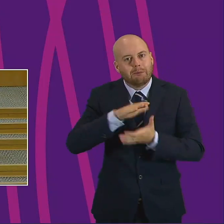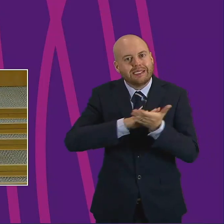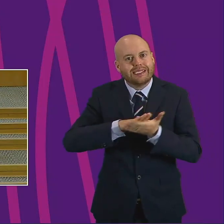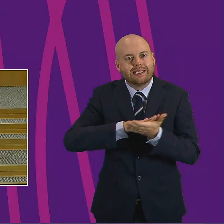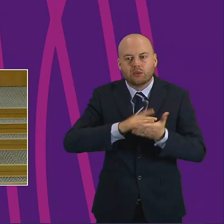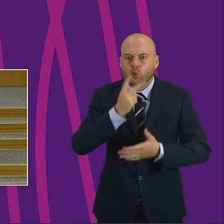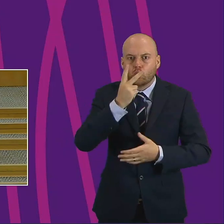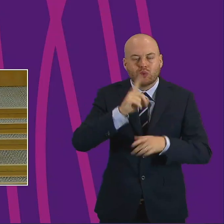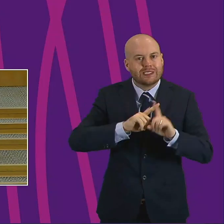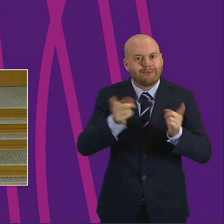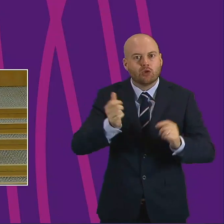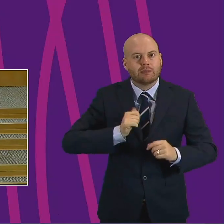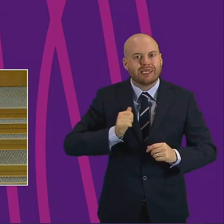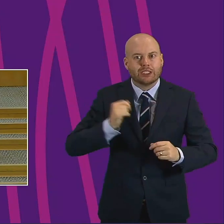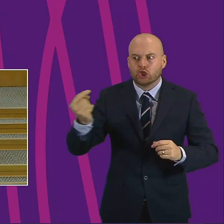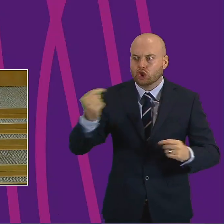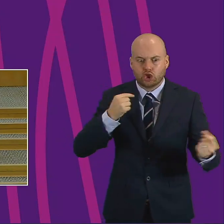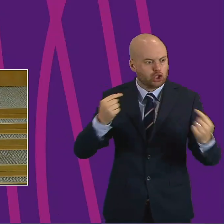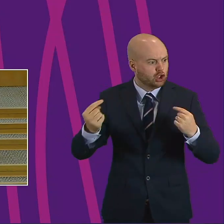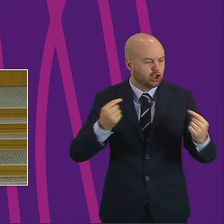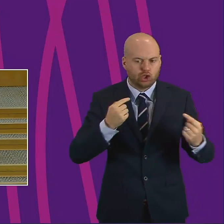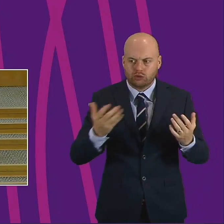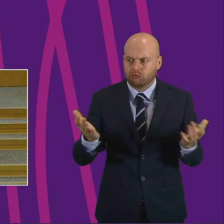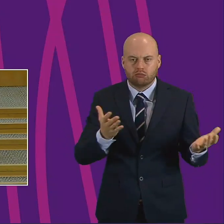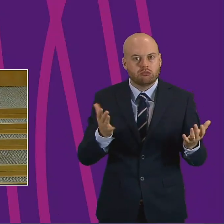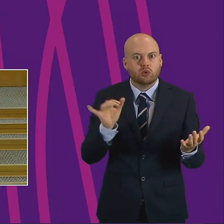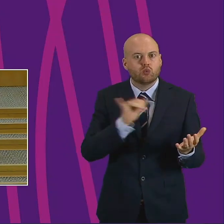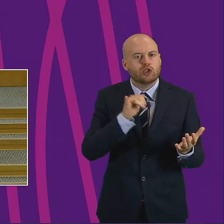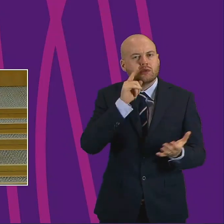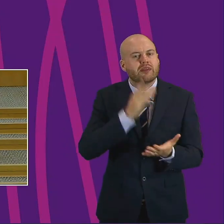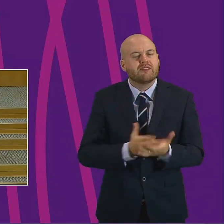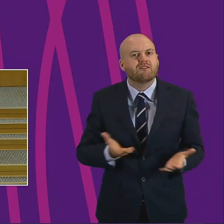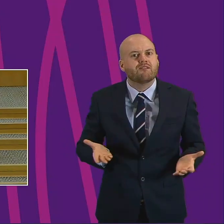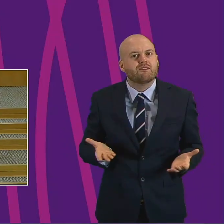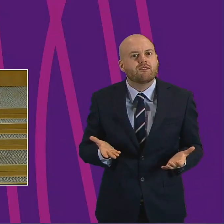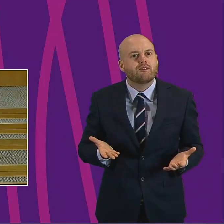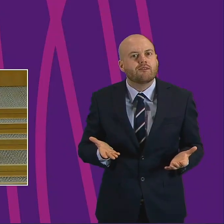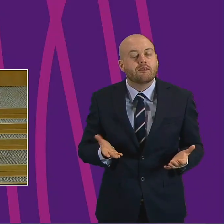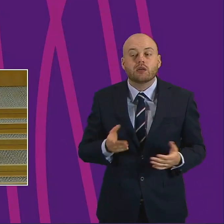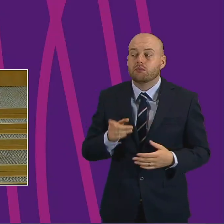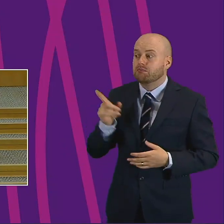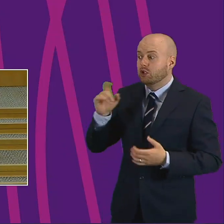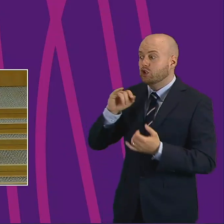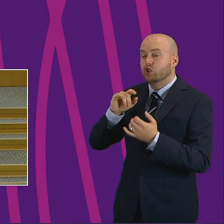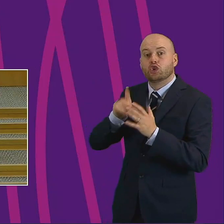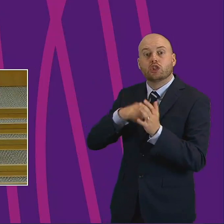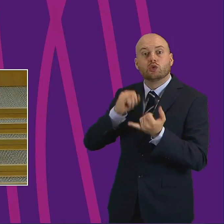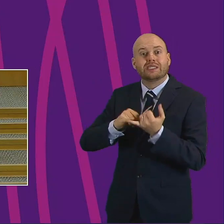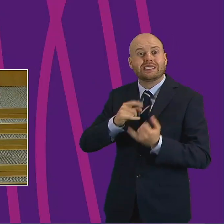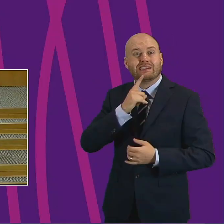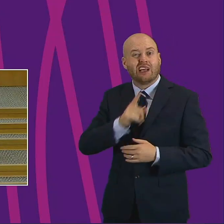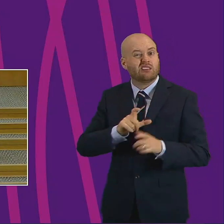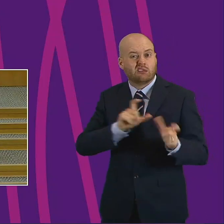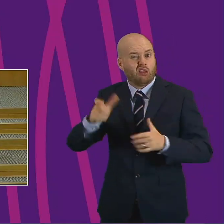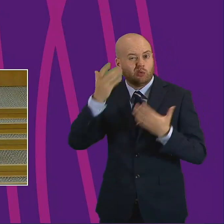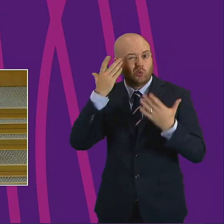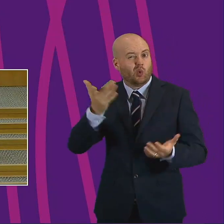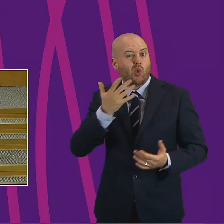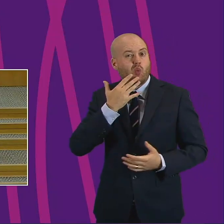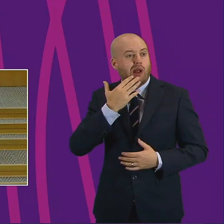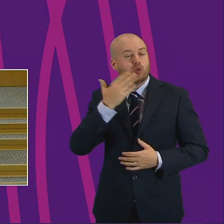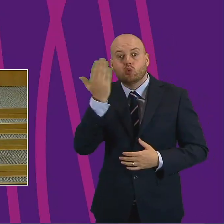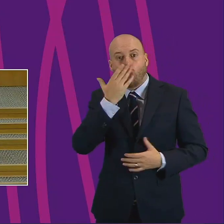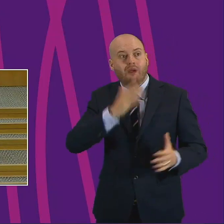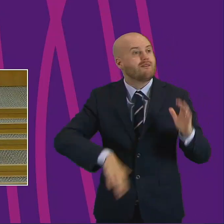most senior ministers on this. Since the Education Secretary does not know if or when schools will fully reopen, perhaps he can answer